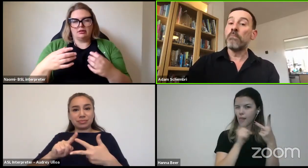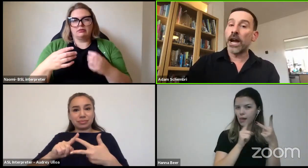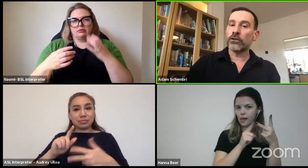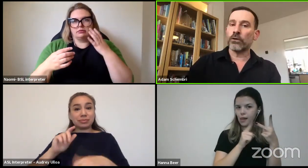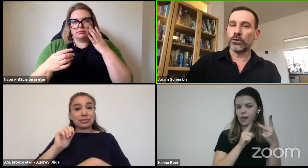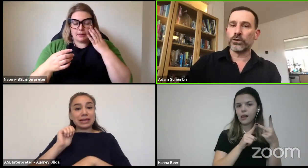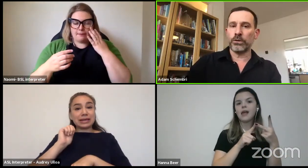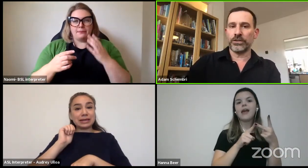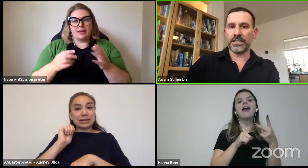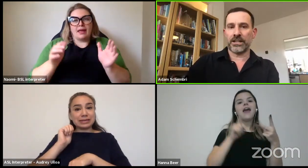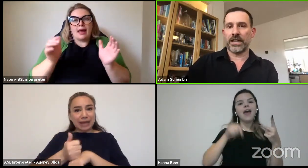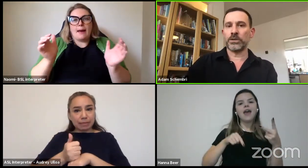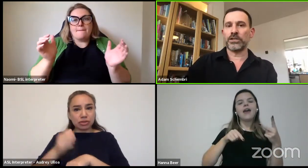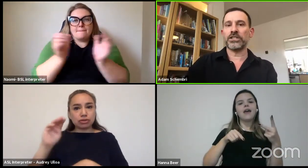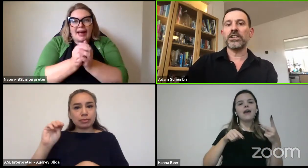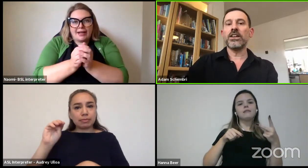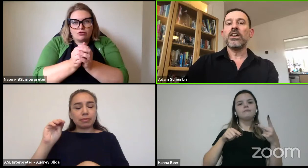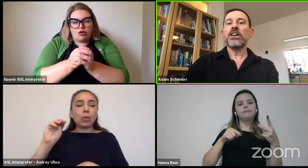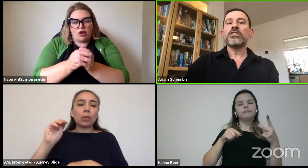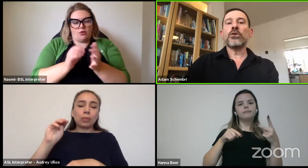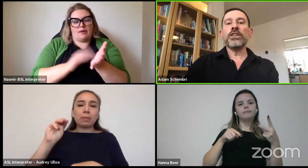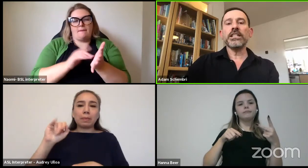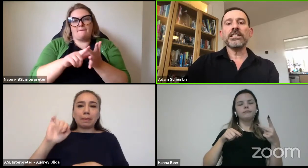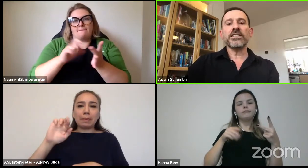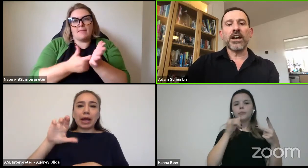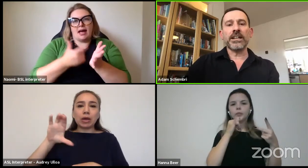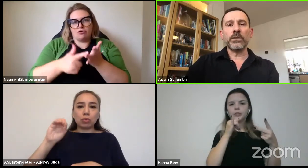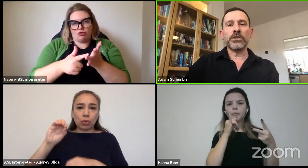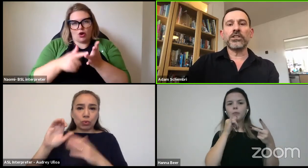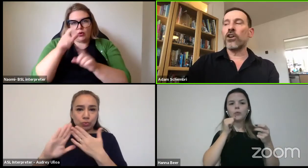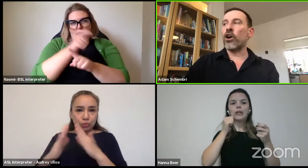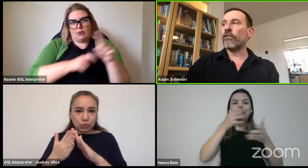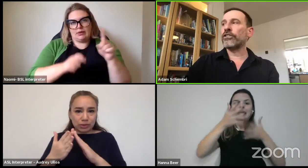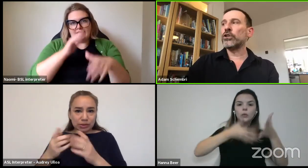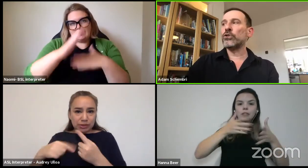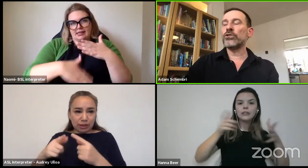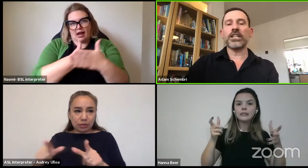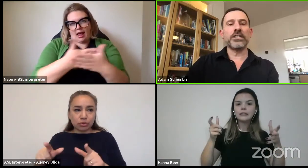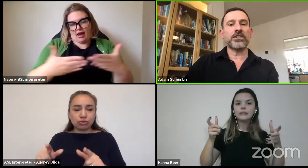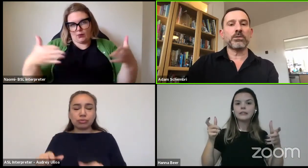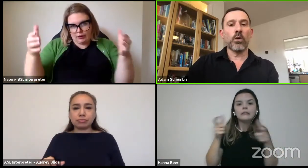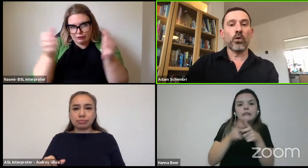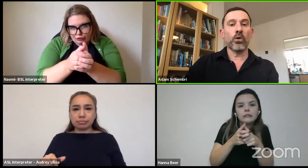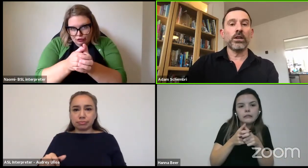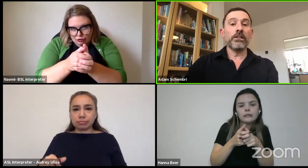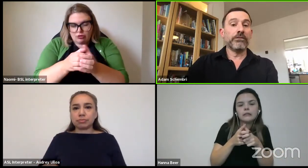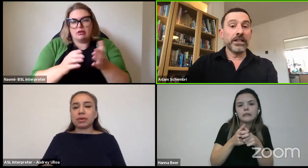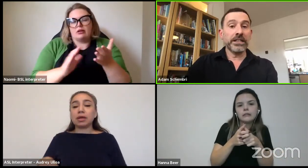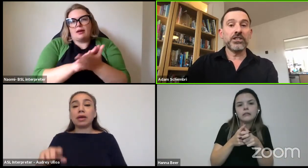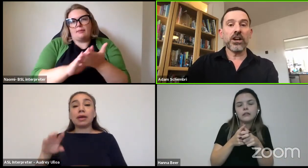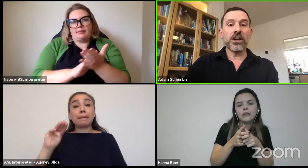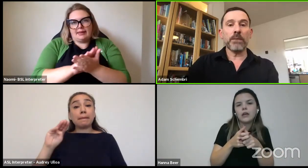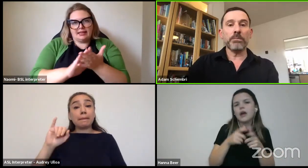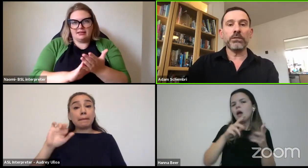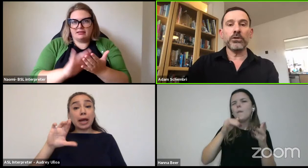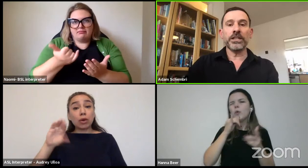established micro community sign languages. So these are sign languages often used in a small village type